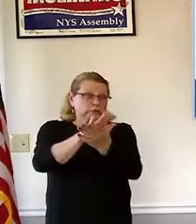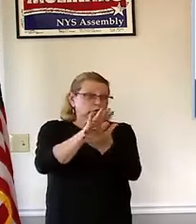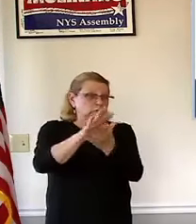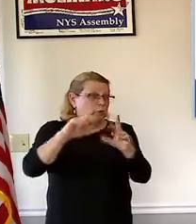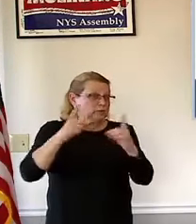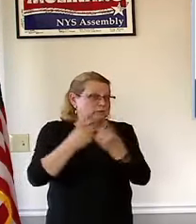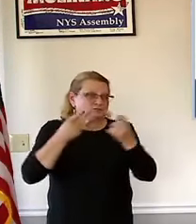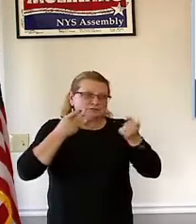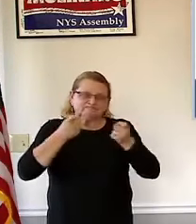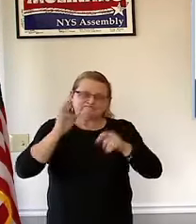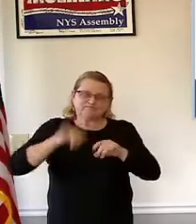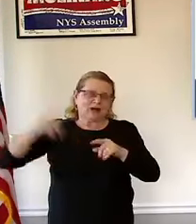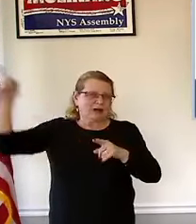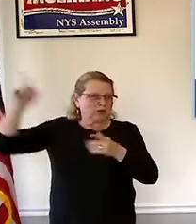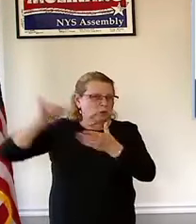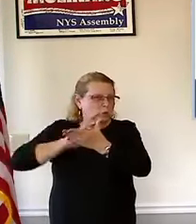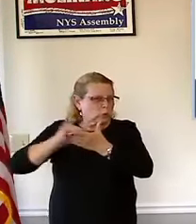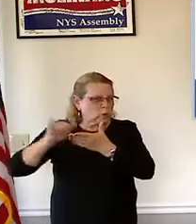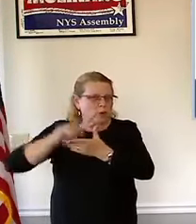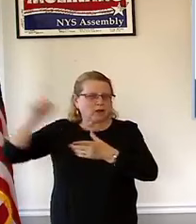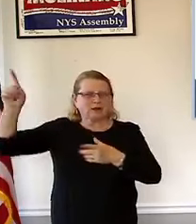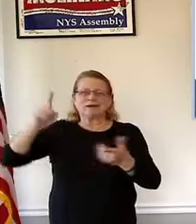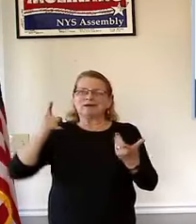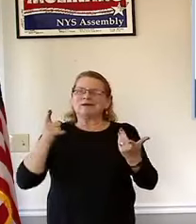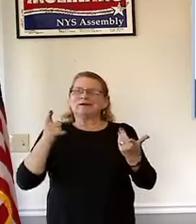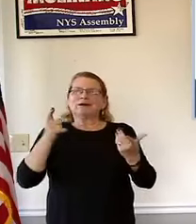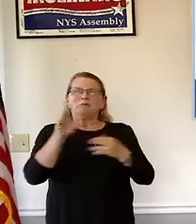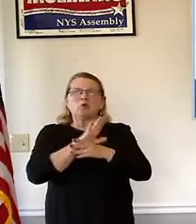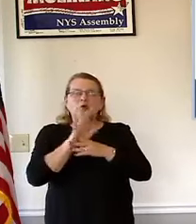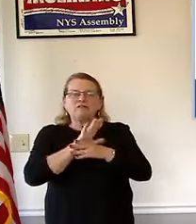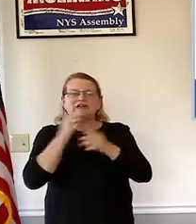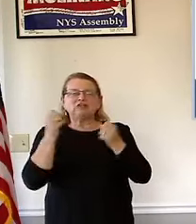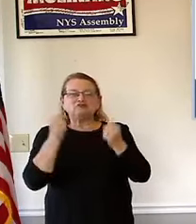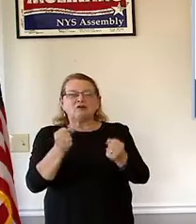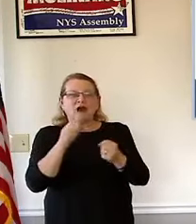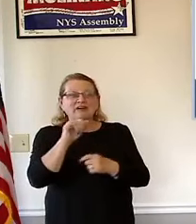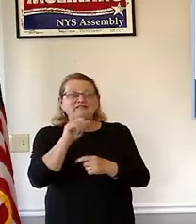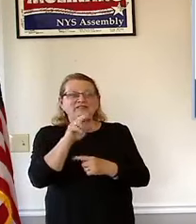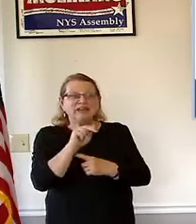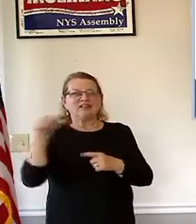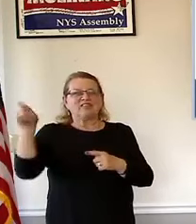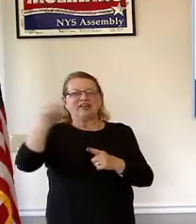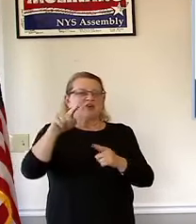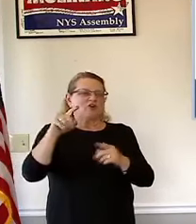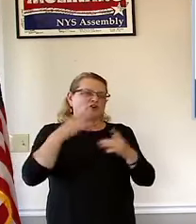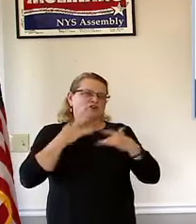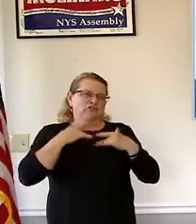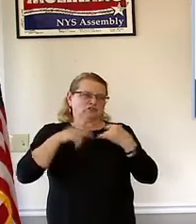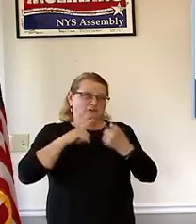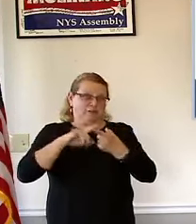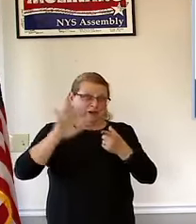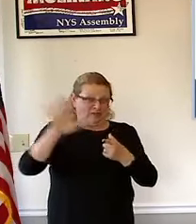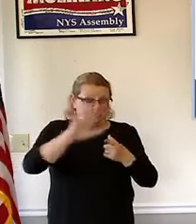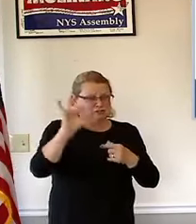York. The drive-in theaters are obviously would be concerned about their own insurance and what have you. So we'd ask